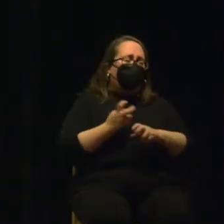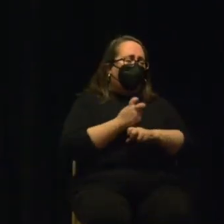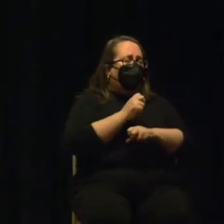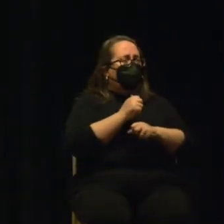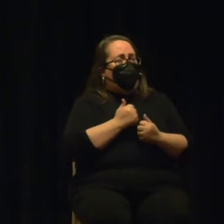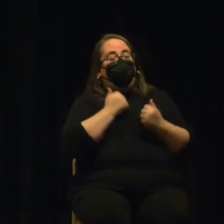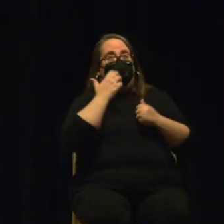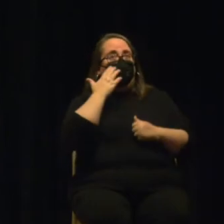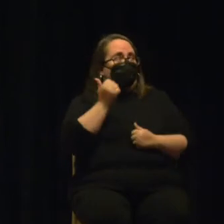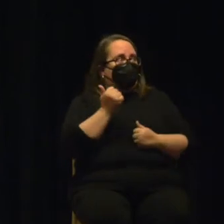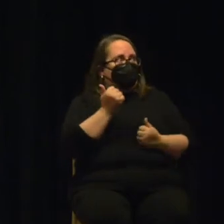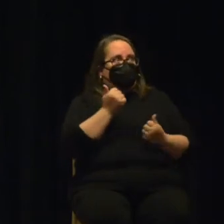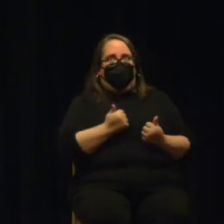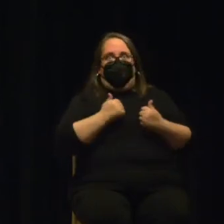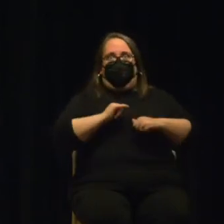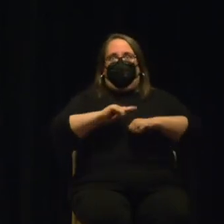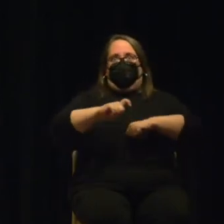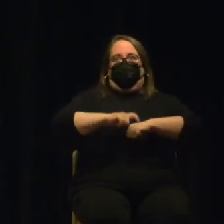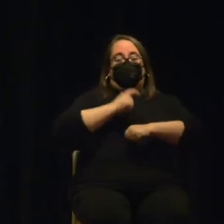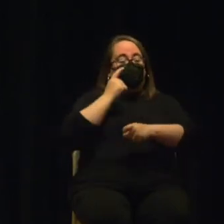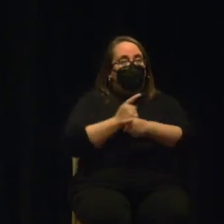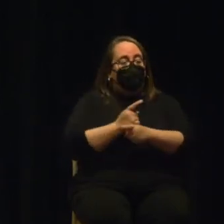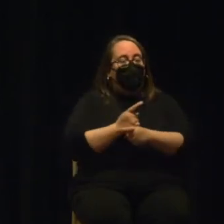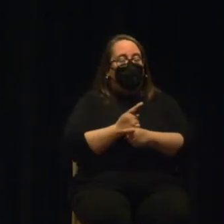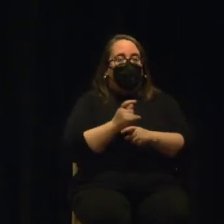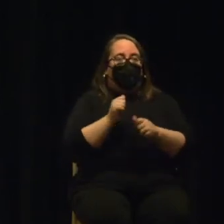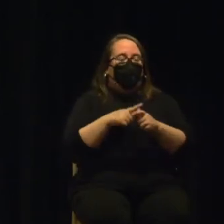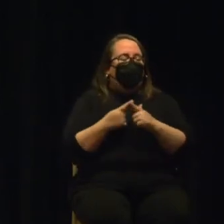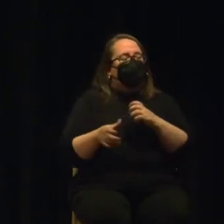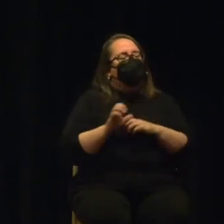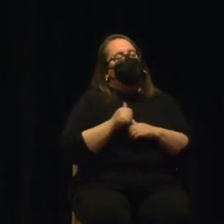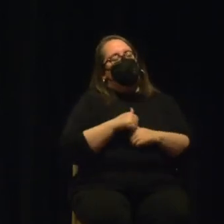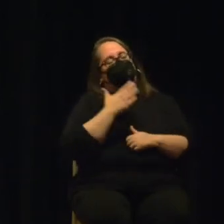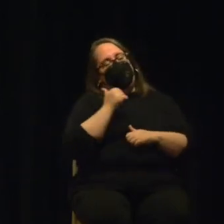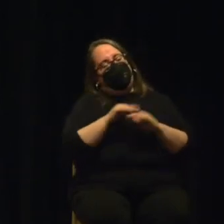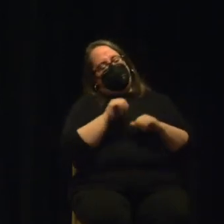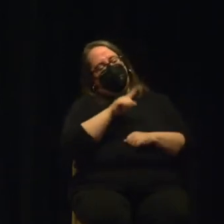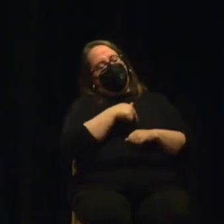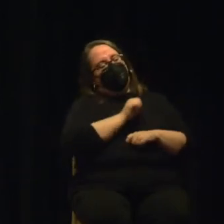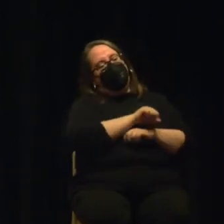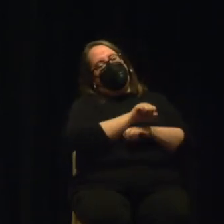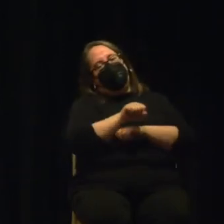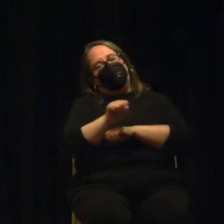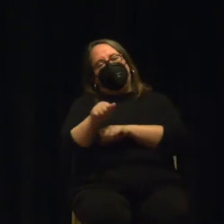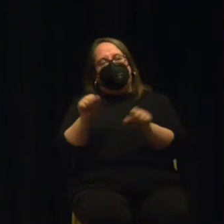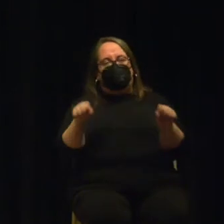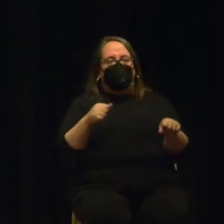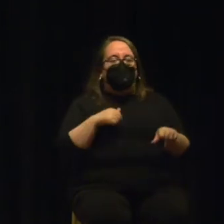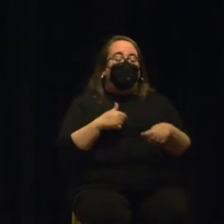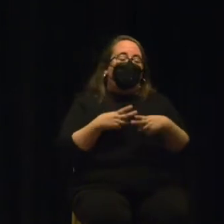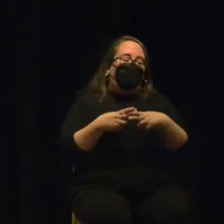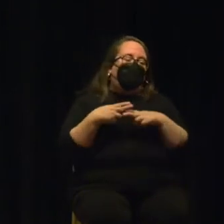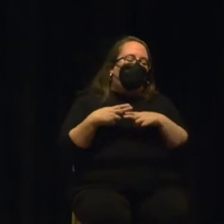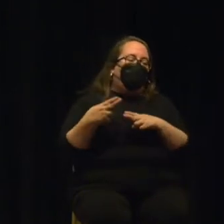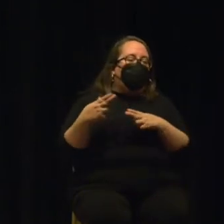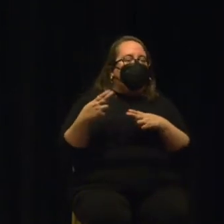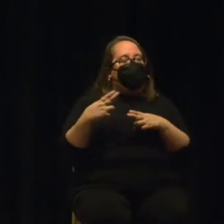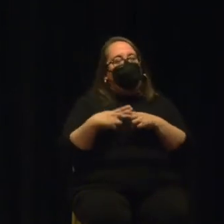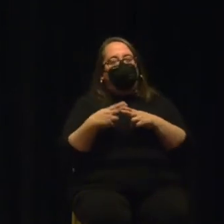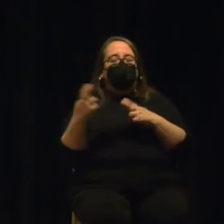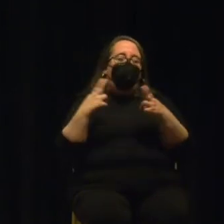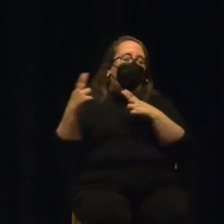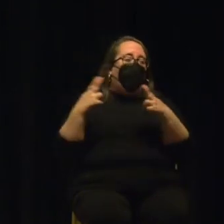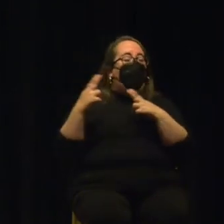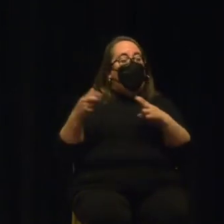he was alive. Right. And then to be like, yeah, I'm better than you. Yeah, I'm better than all of y'all. You can call me your names.